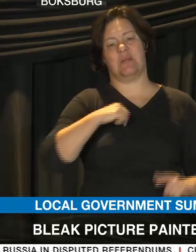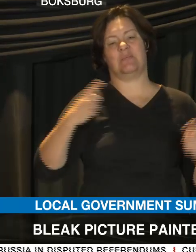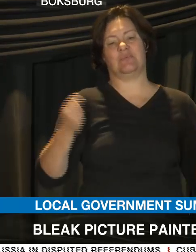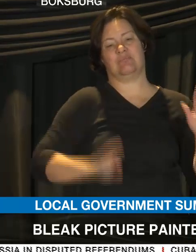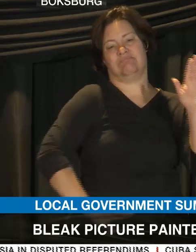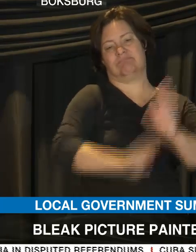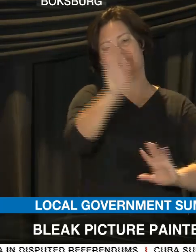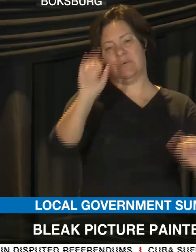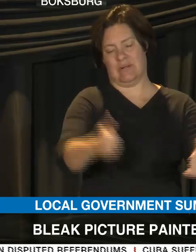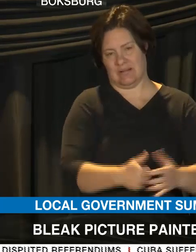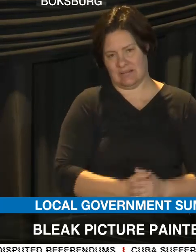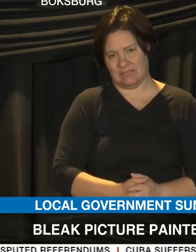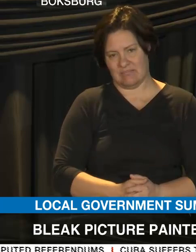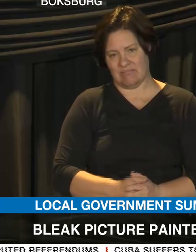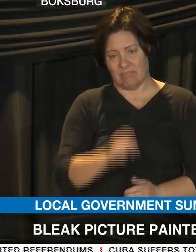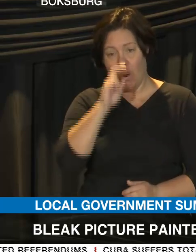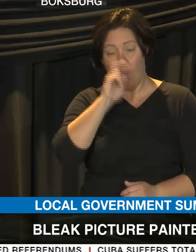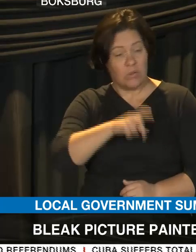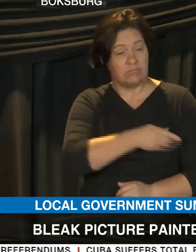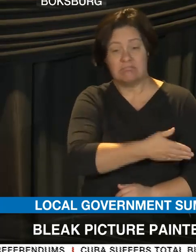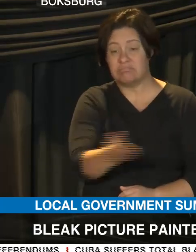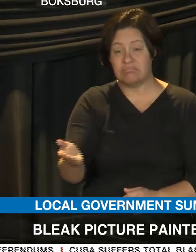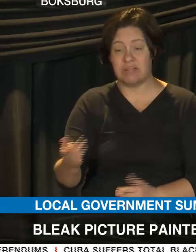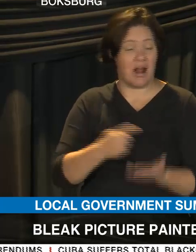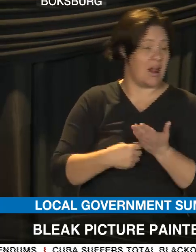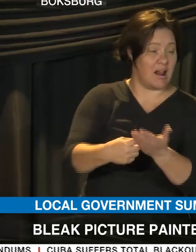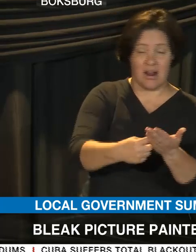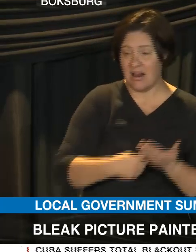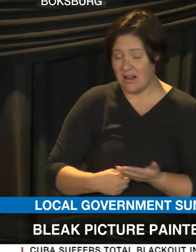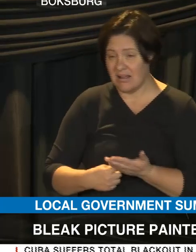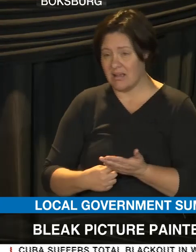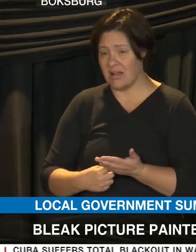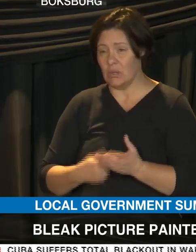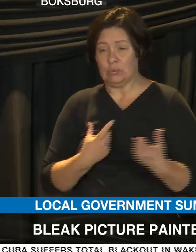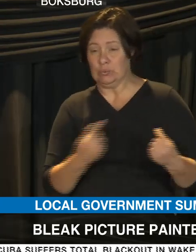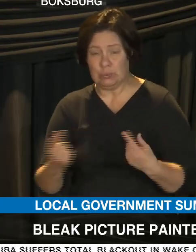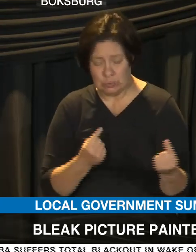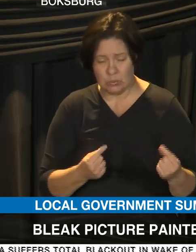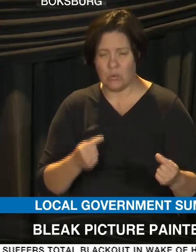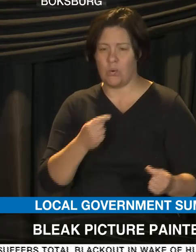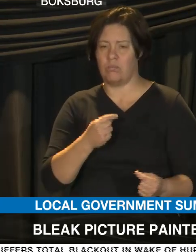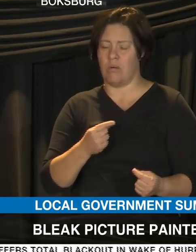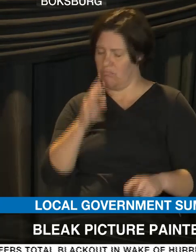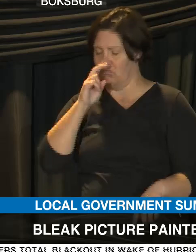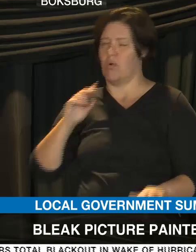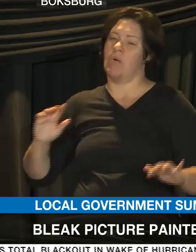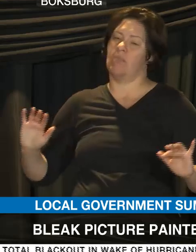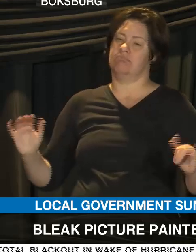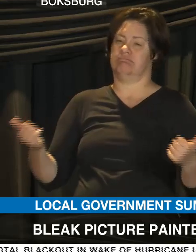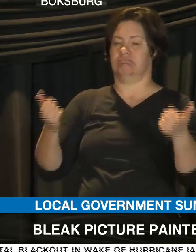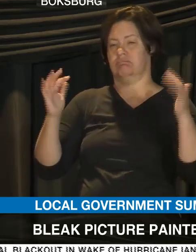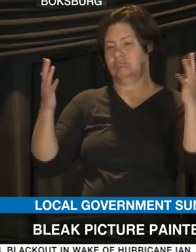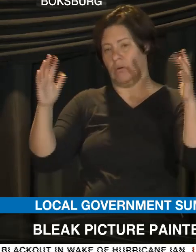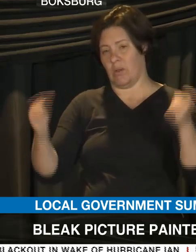well. Colleagues, I wish you well in all your endeavors as you reposition our